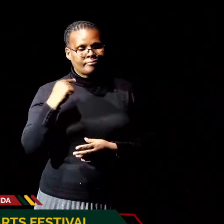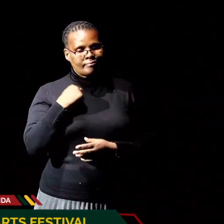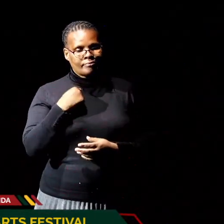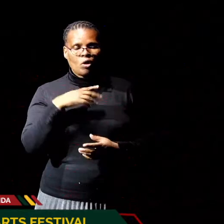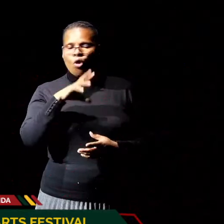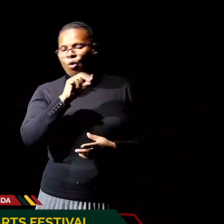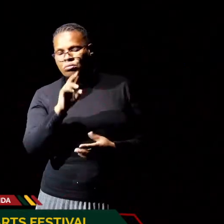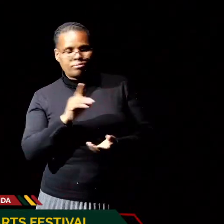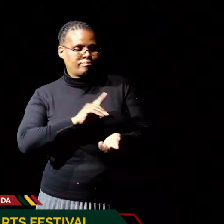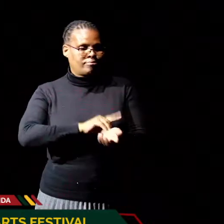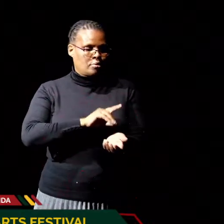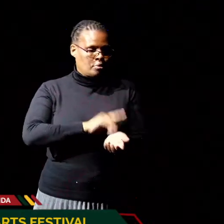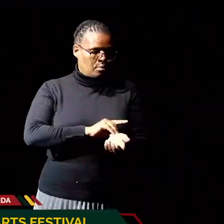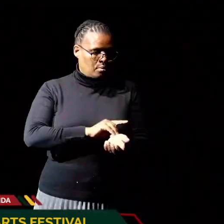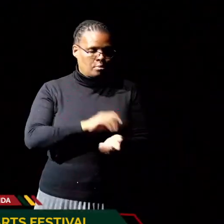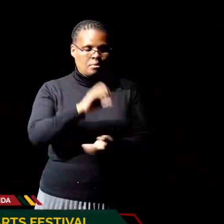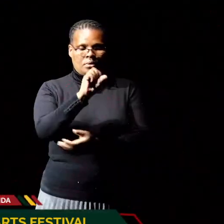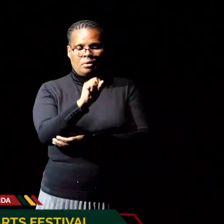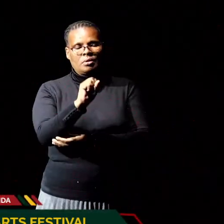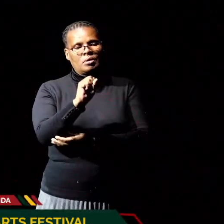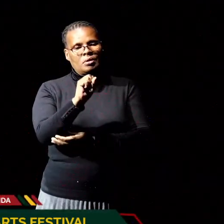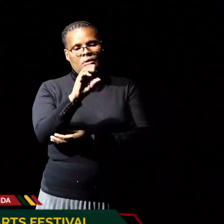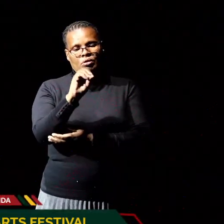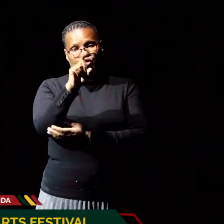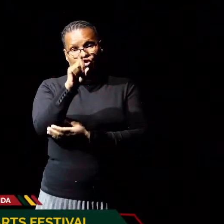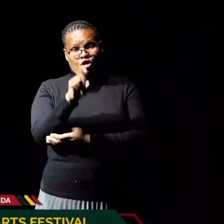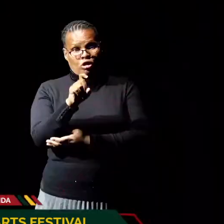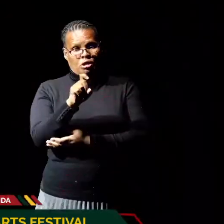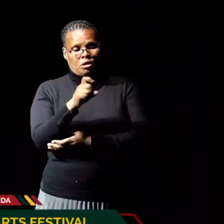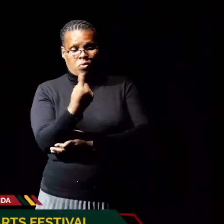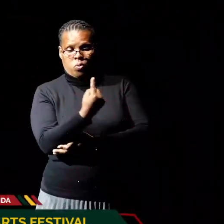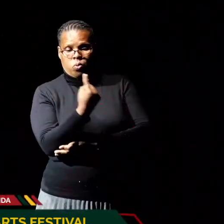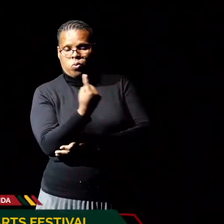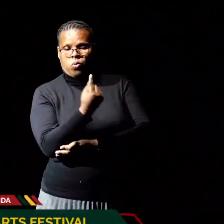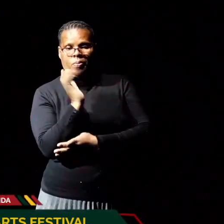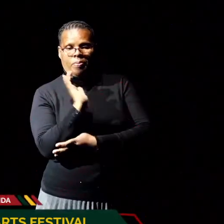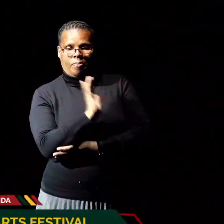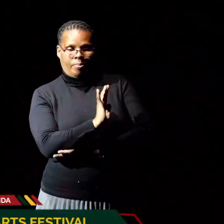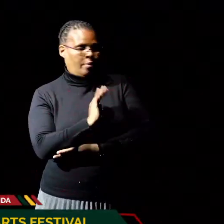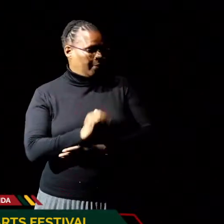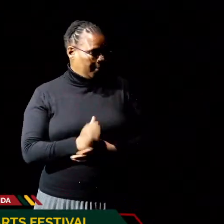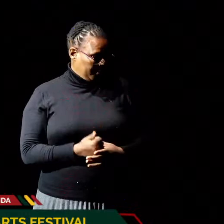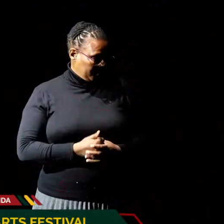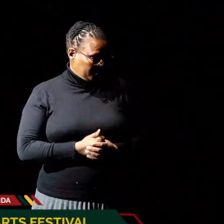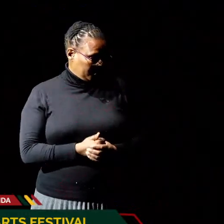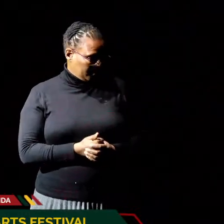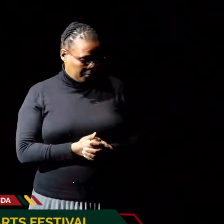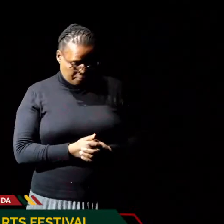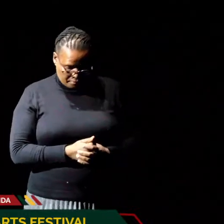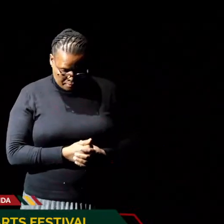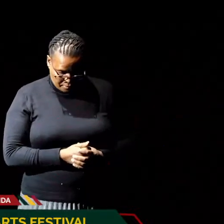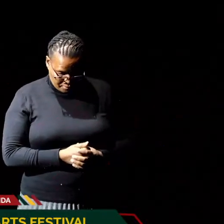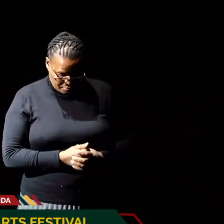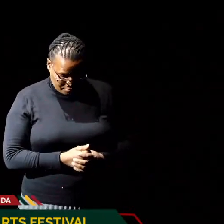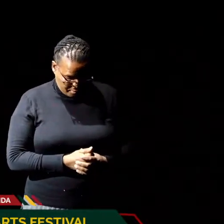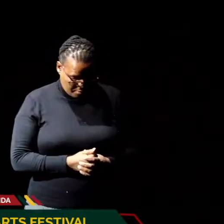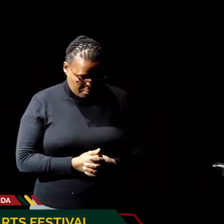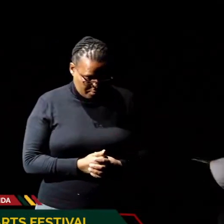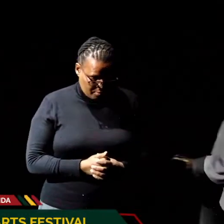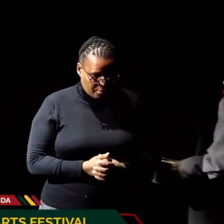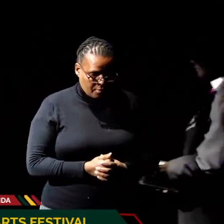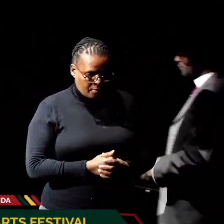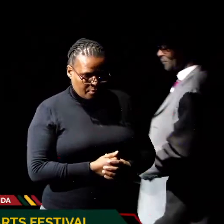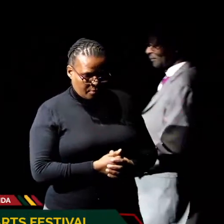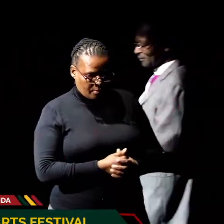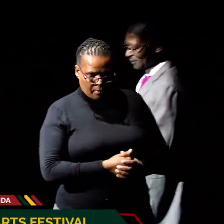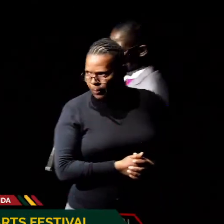Dr. Sox Lelek, one of our own. Dr. Sox Lelek, one of our own.